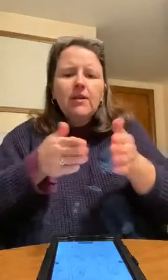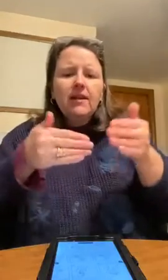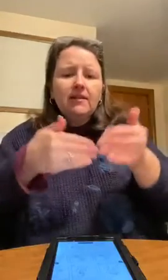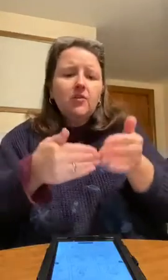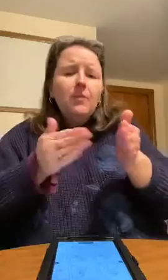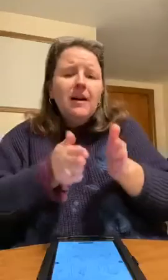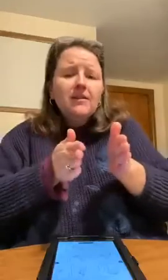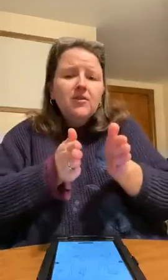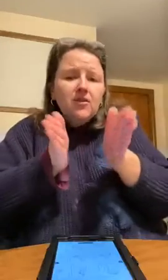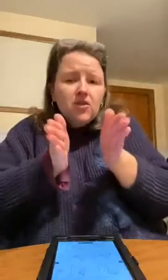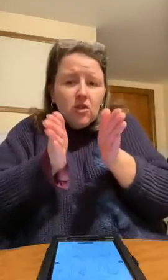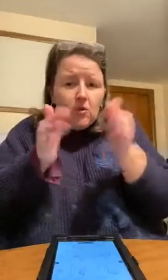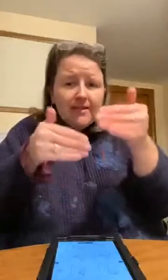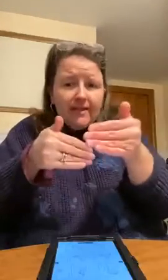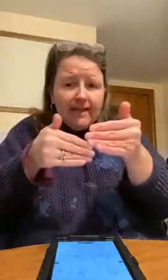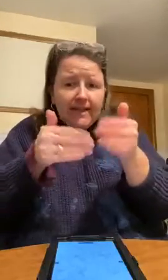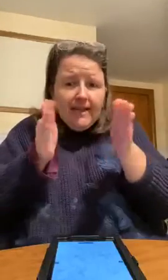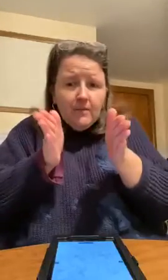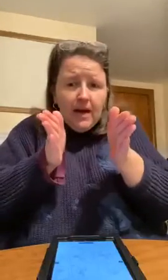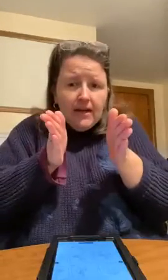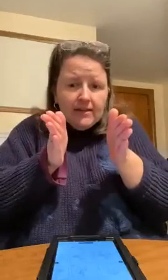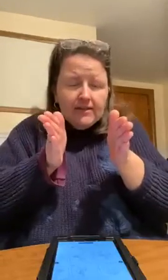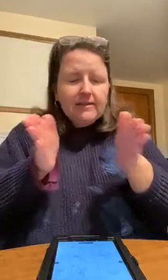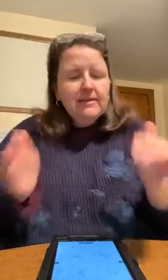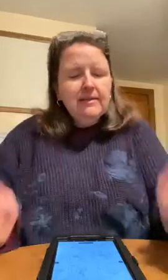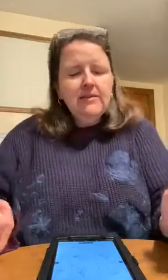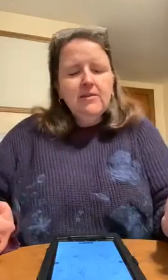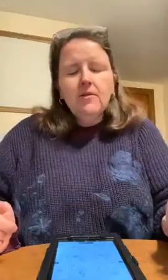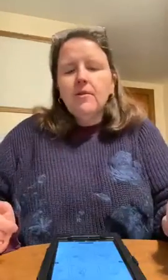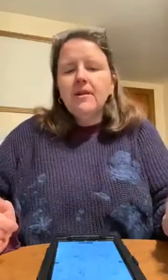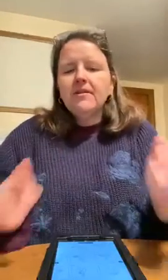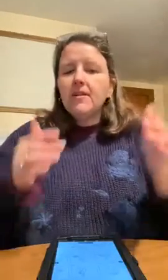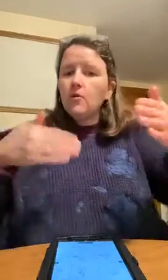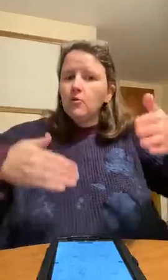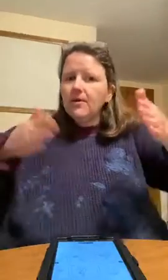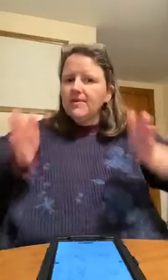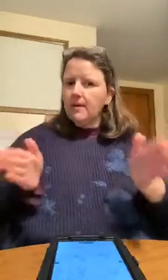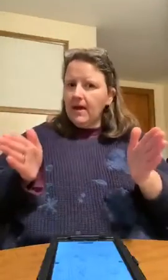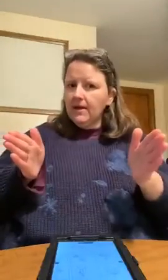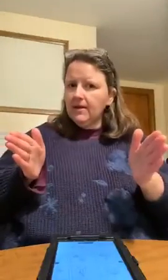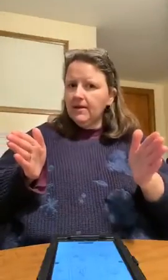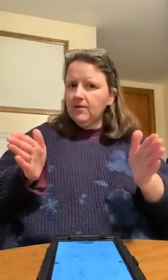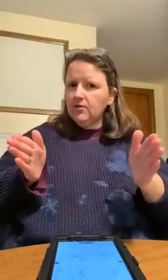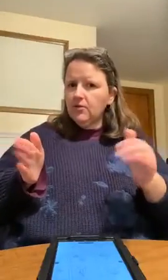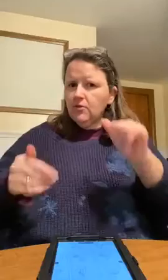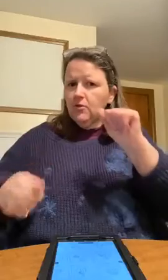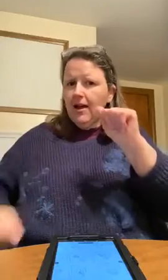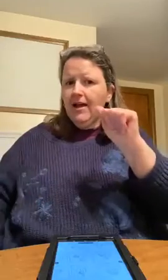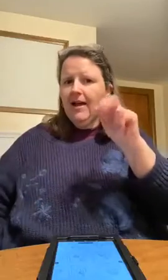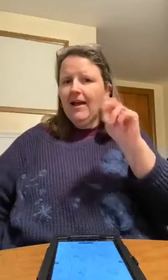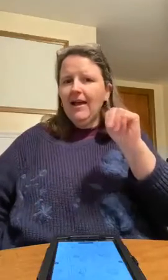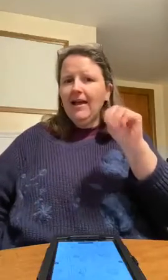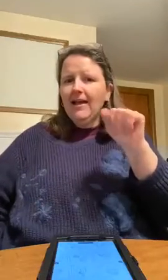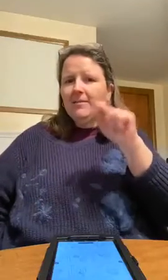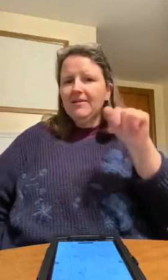little box, you can show it's a tiny little box. Or you can say, oh, what's that package? Oh,